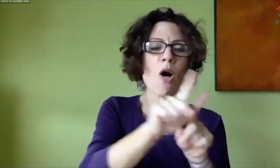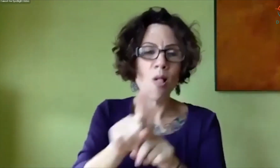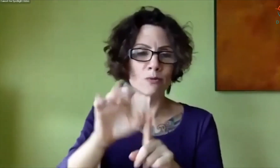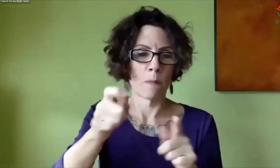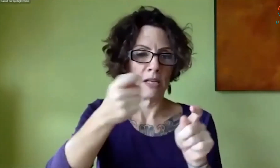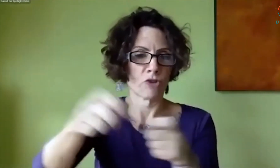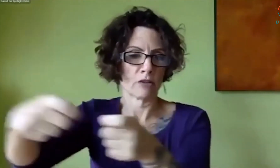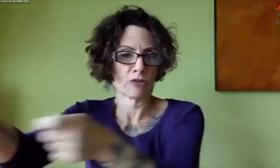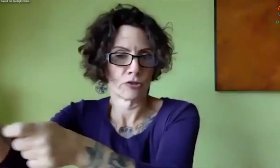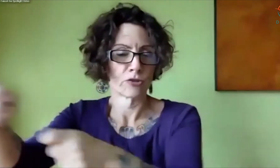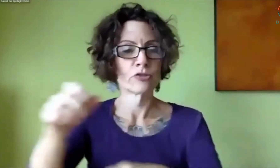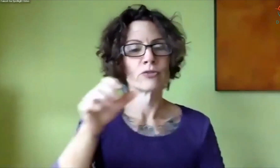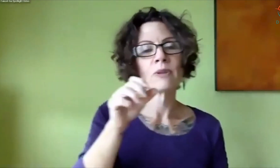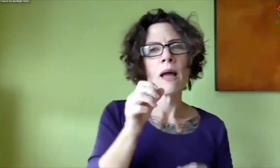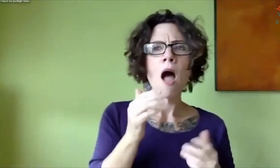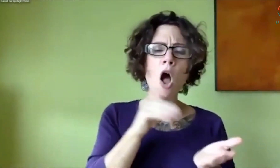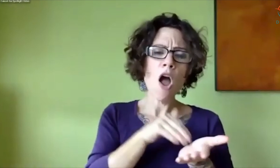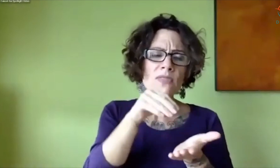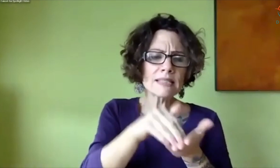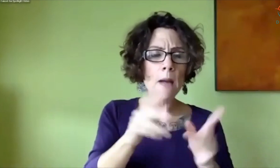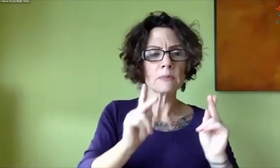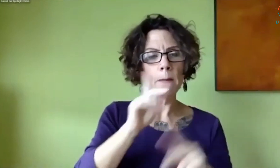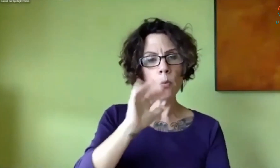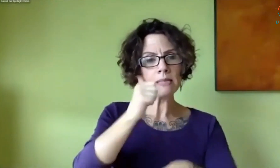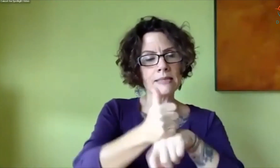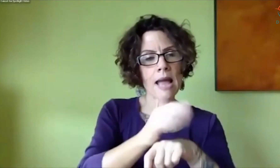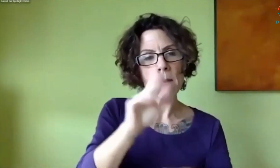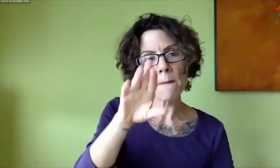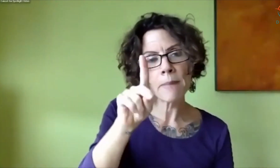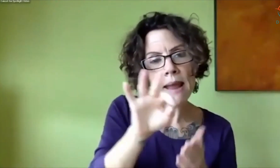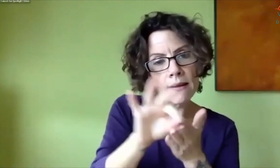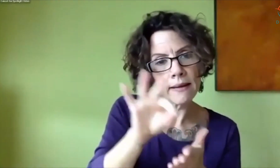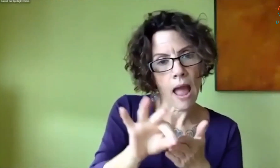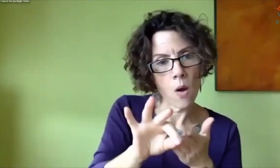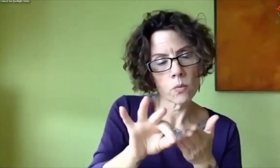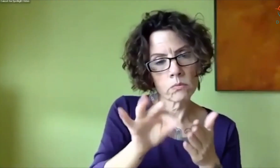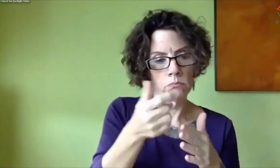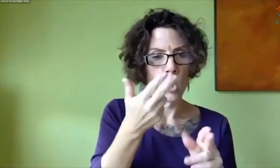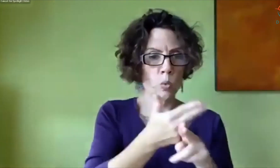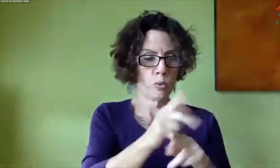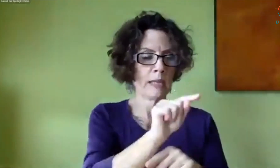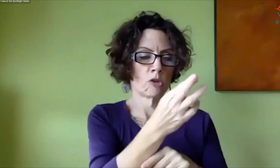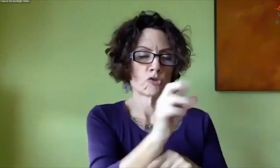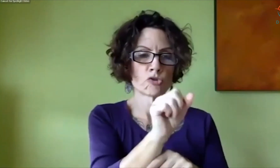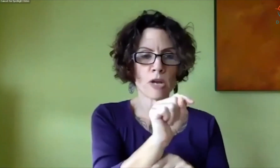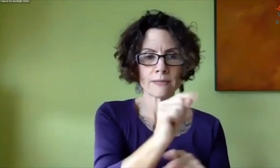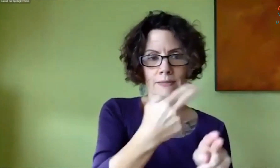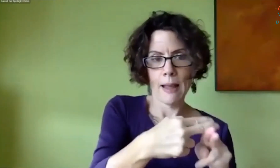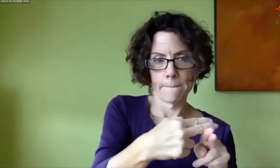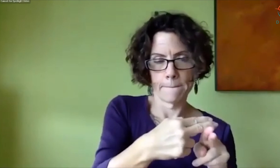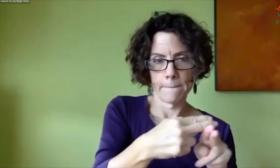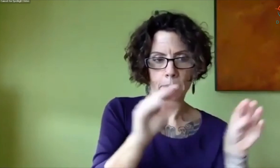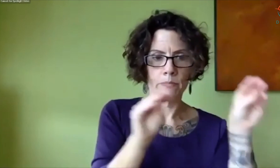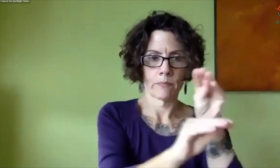name. Everything related to the trusts and the name also has to be replaced and changed. Oftentimes people will